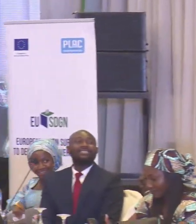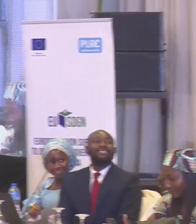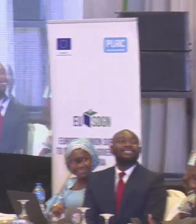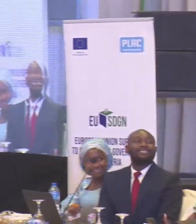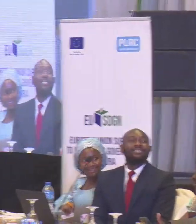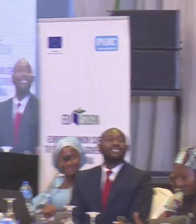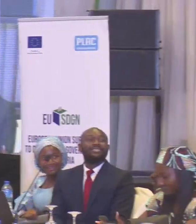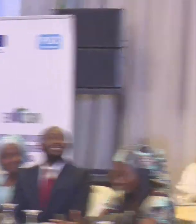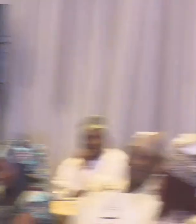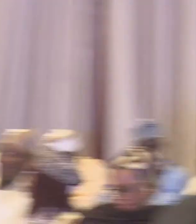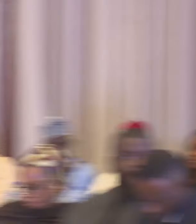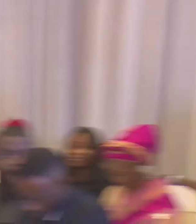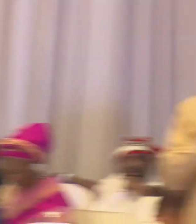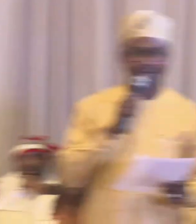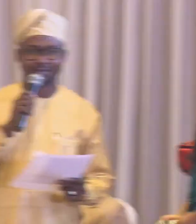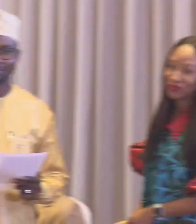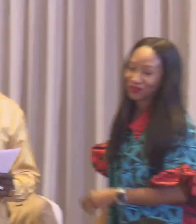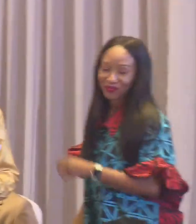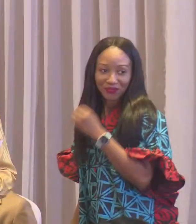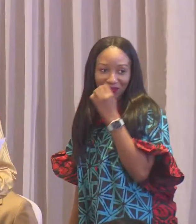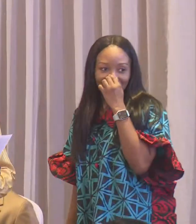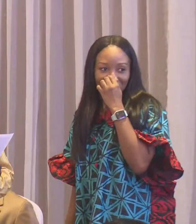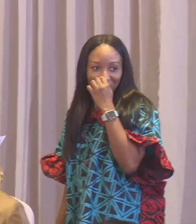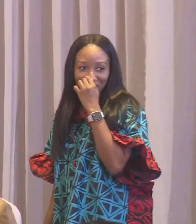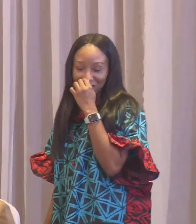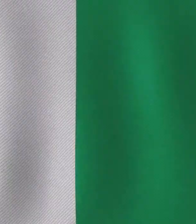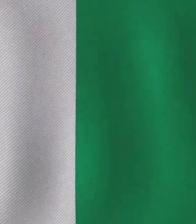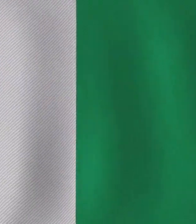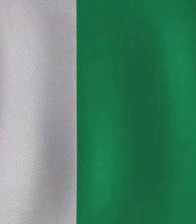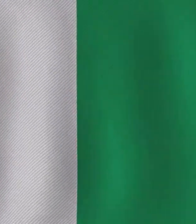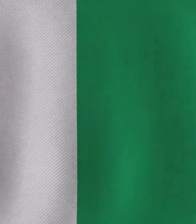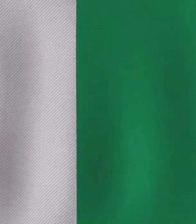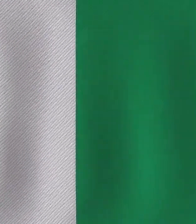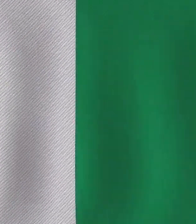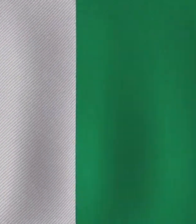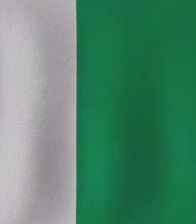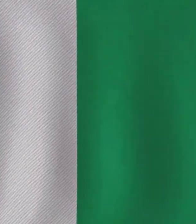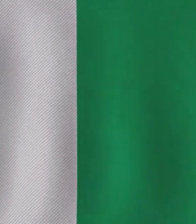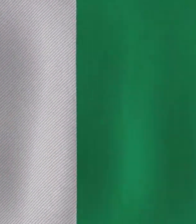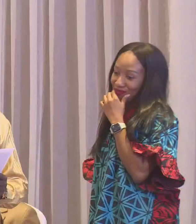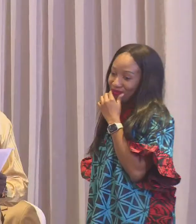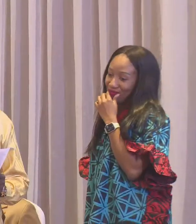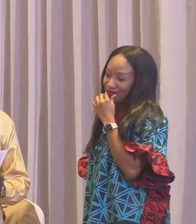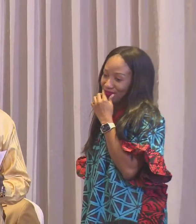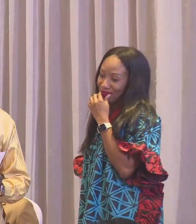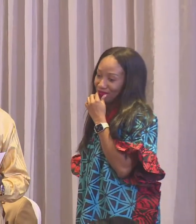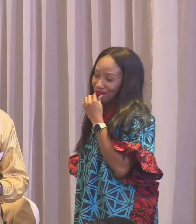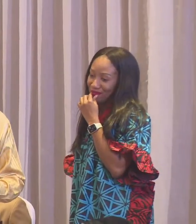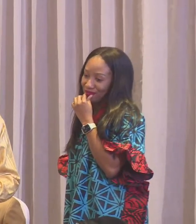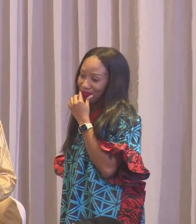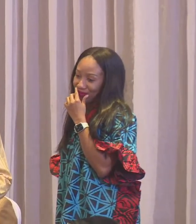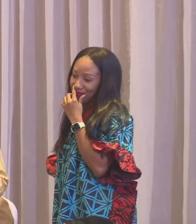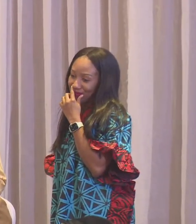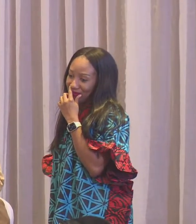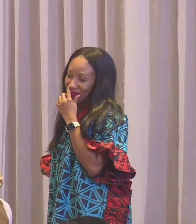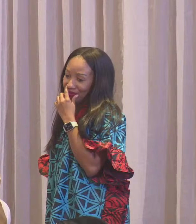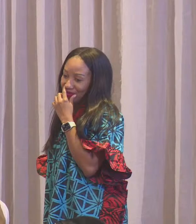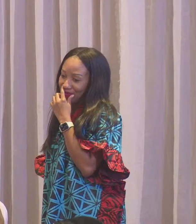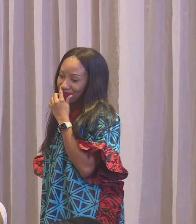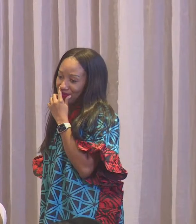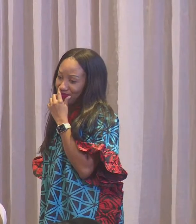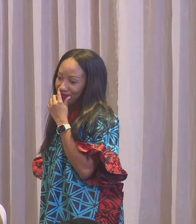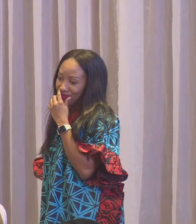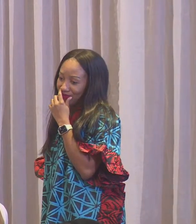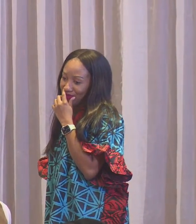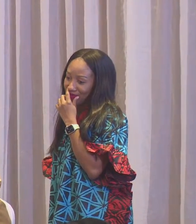Let me stand here. We would also like to hear the feedback of the Chairman, Kirfi